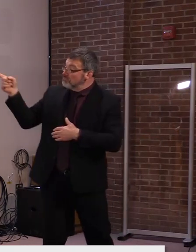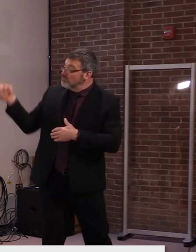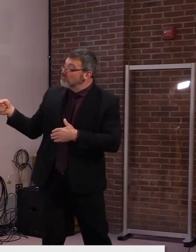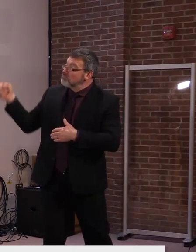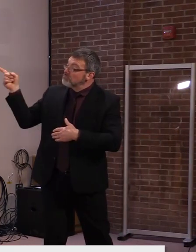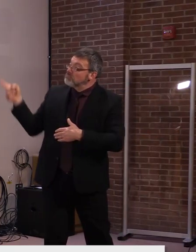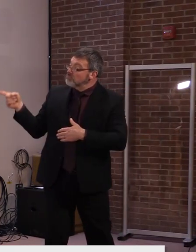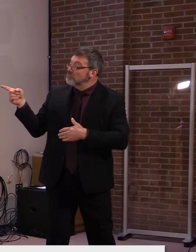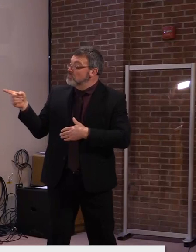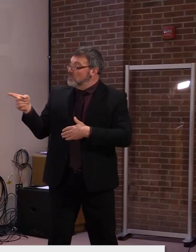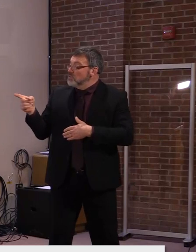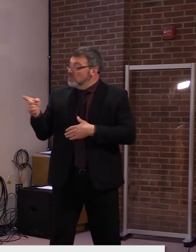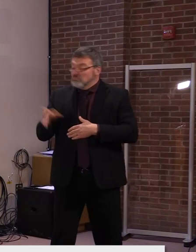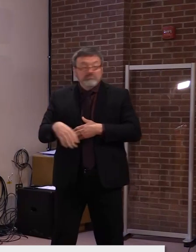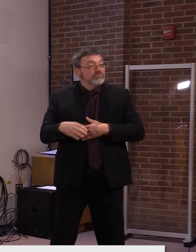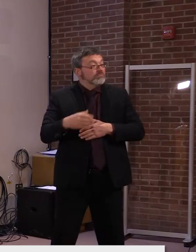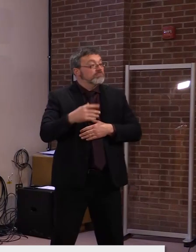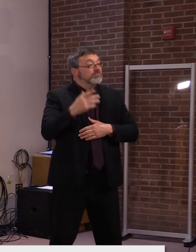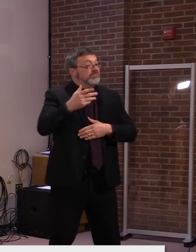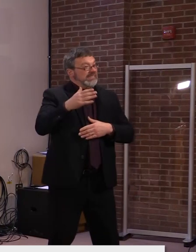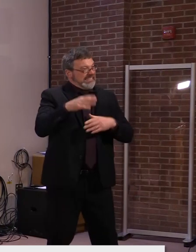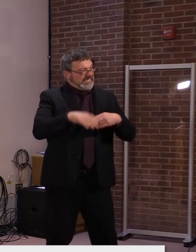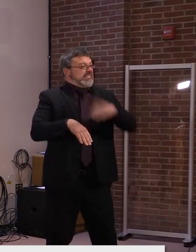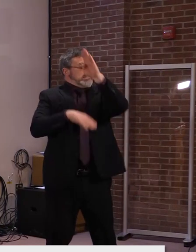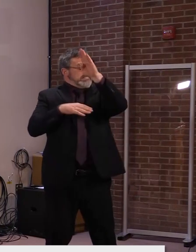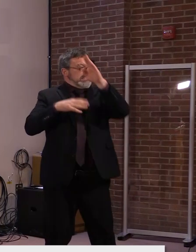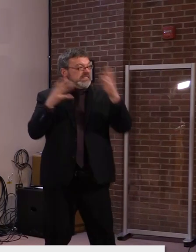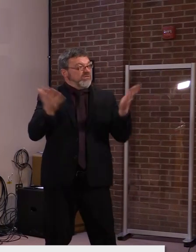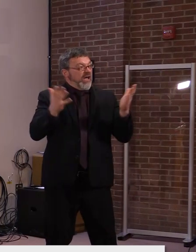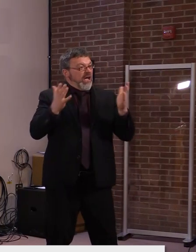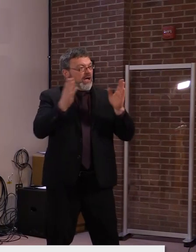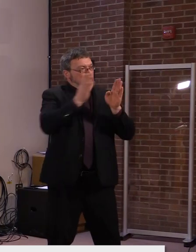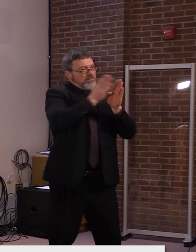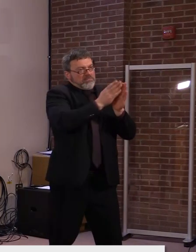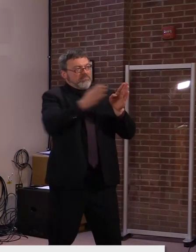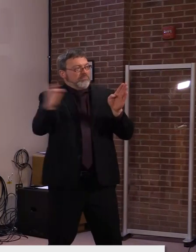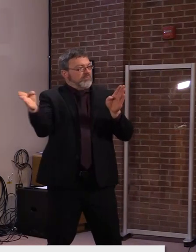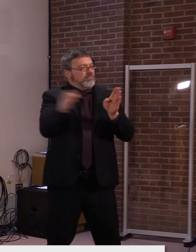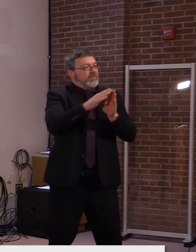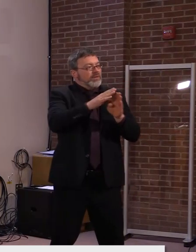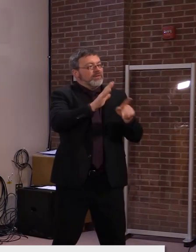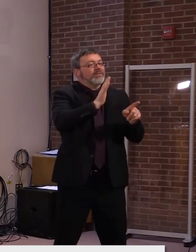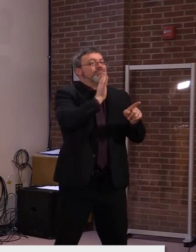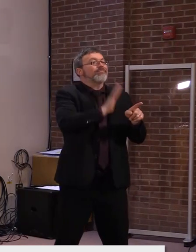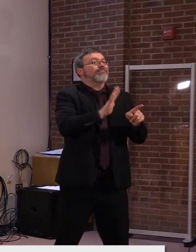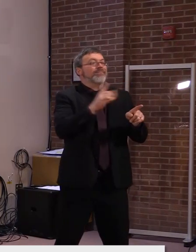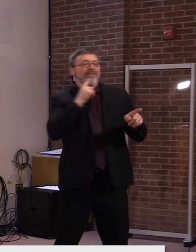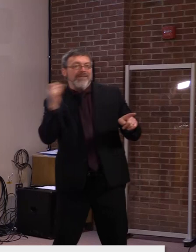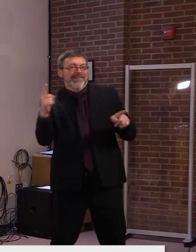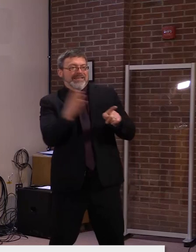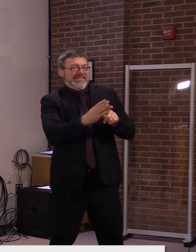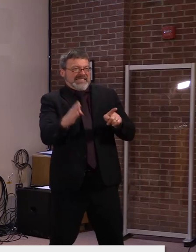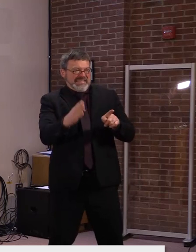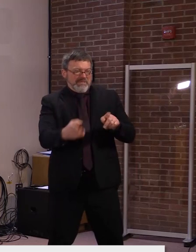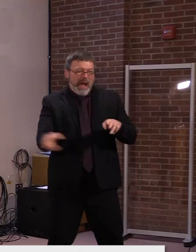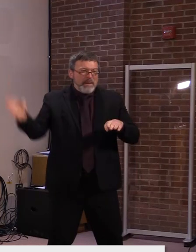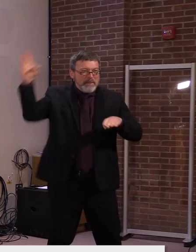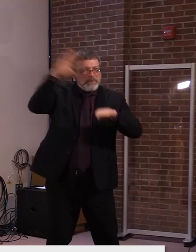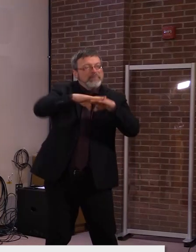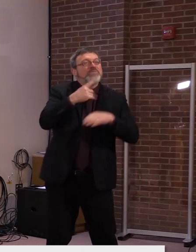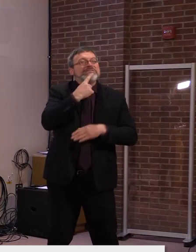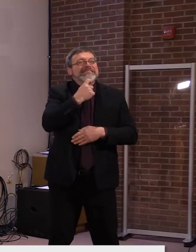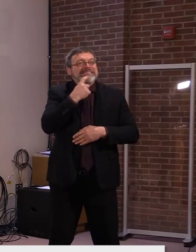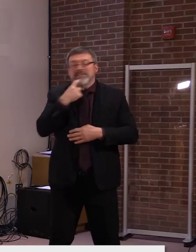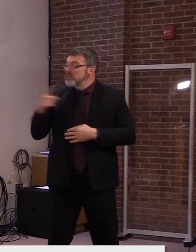of the highest case rates for much of the Delta wave continues to do so, that 5 to 11-year-old age group. Their rates are